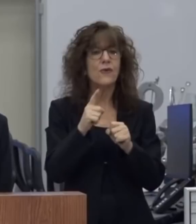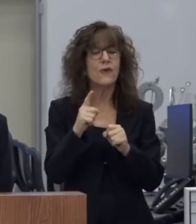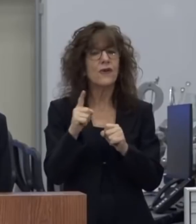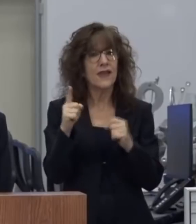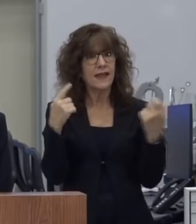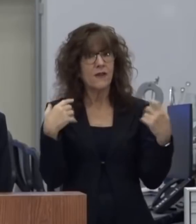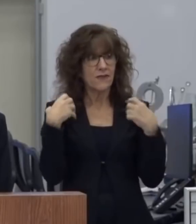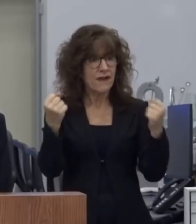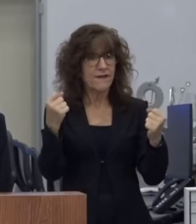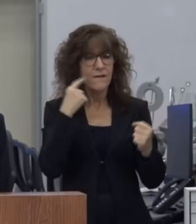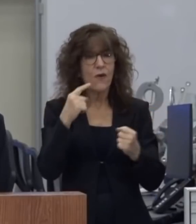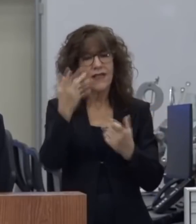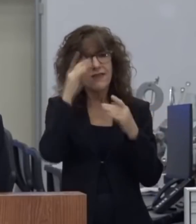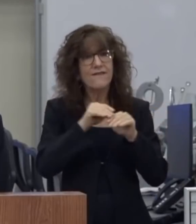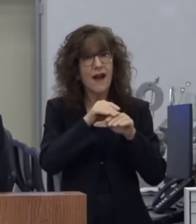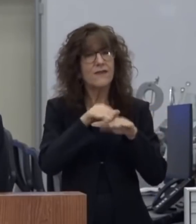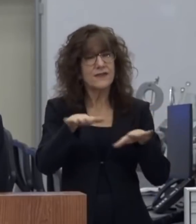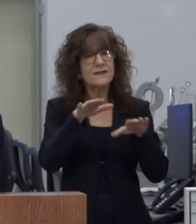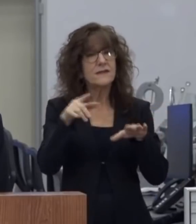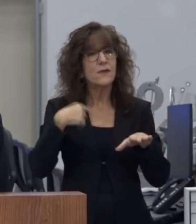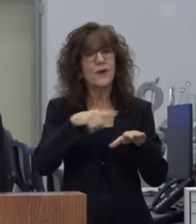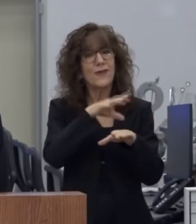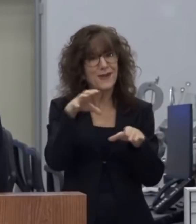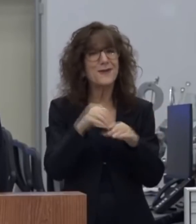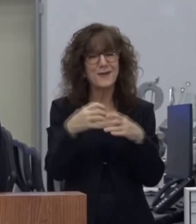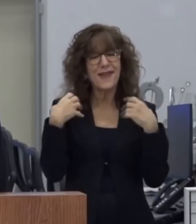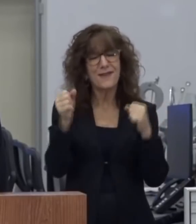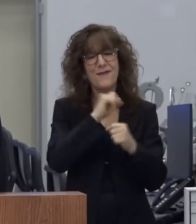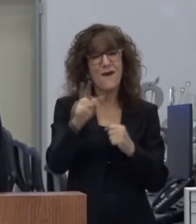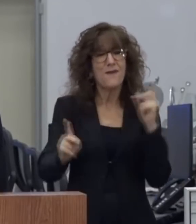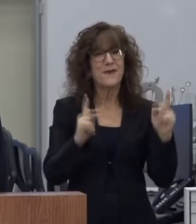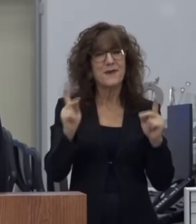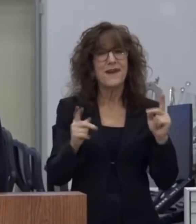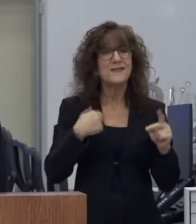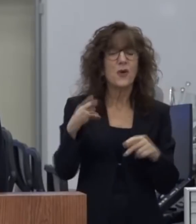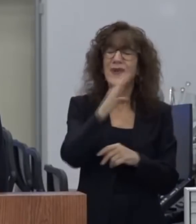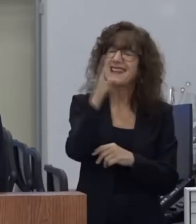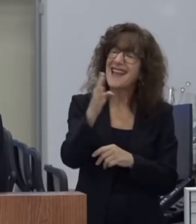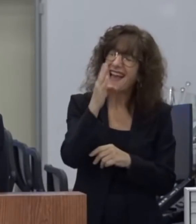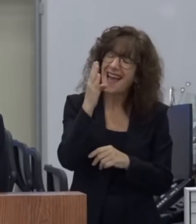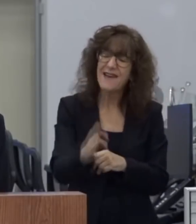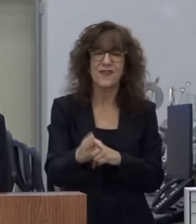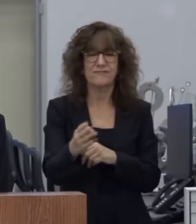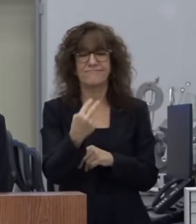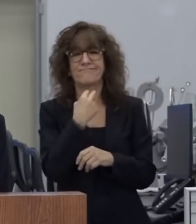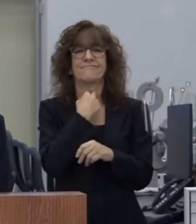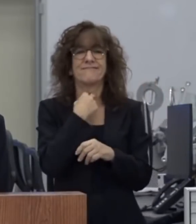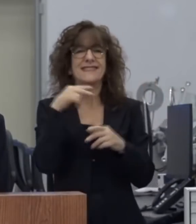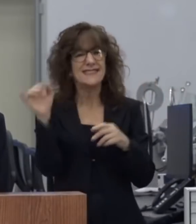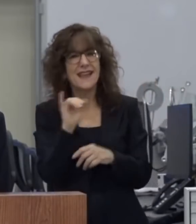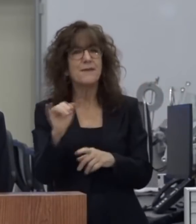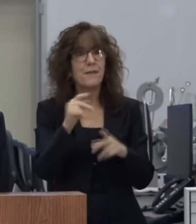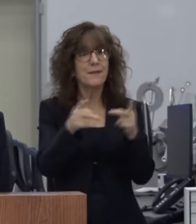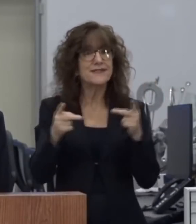this virus, we can improve the health and well-being of all of our residents so we never, ever find ourselves in this same position